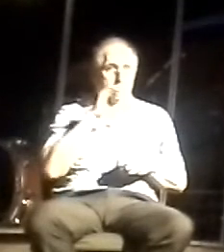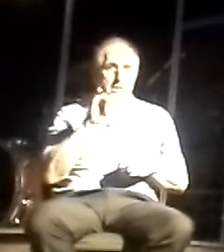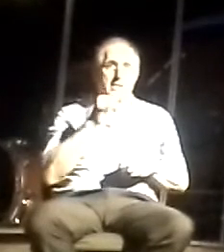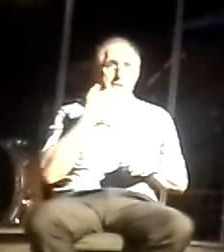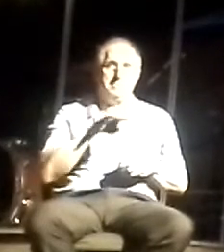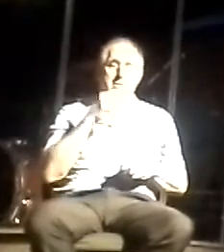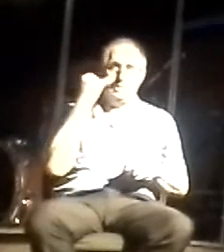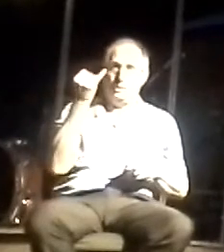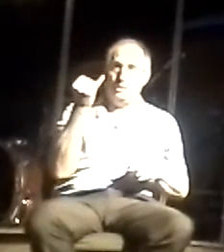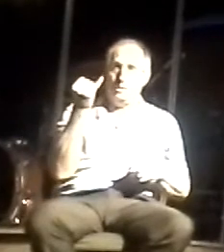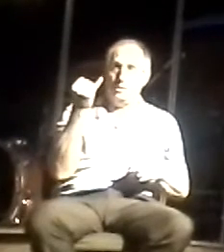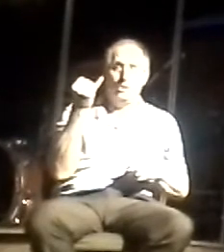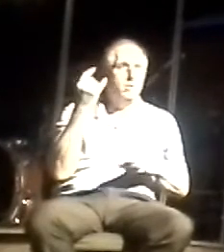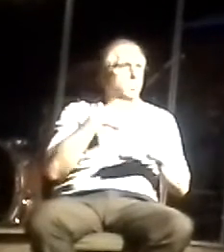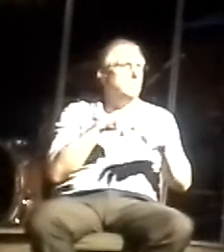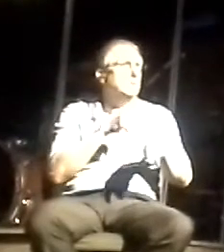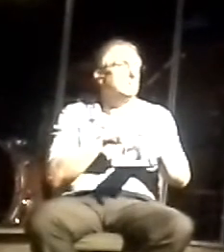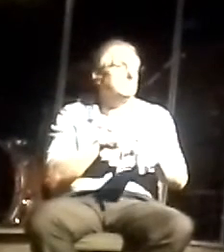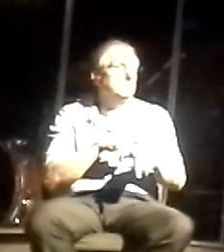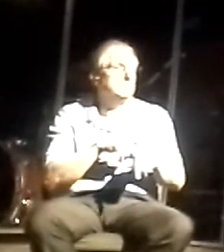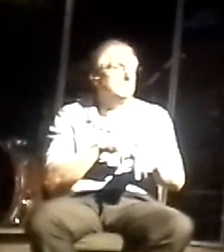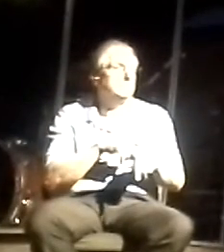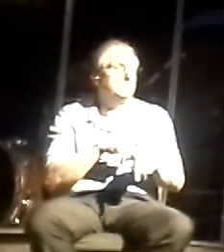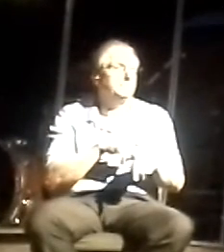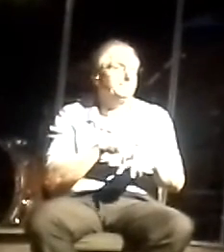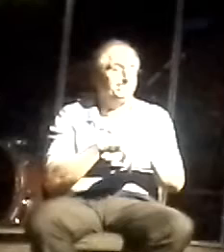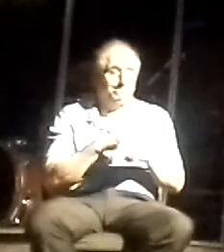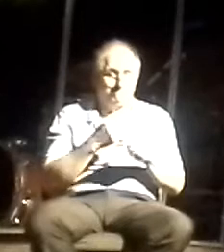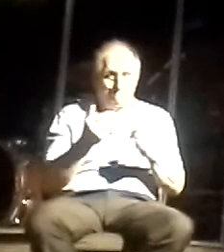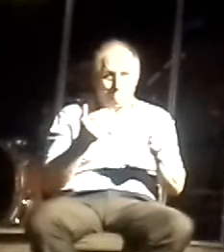really bad idea. What time?